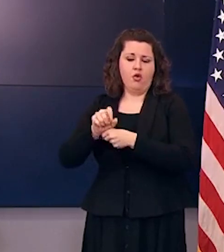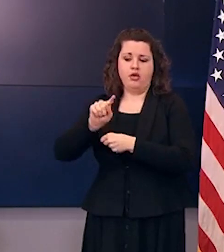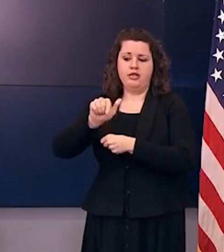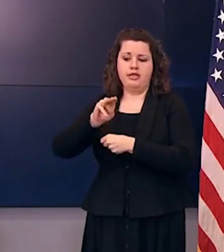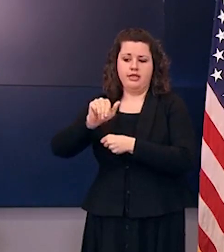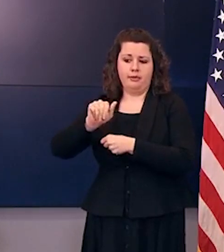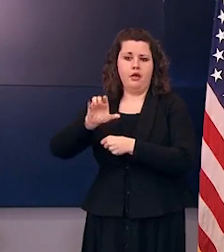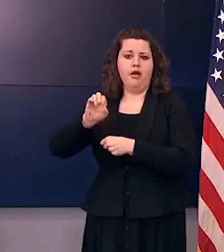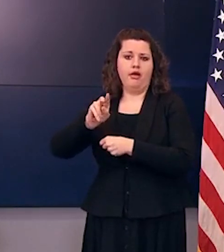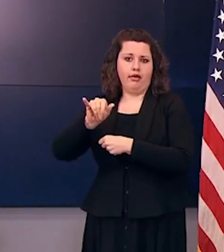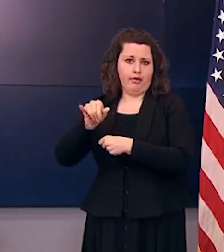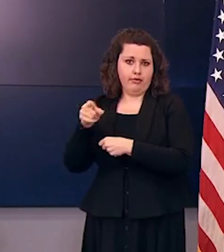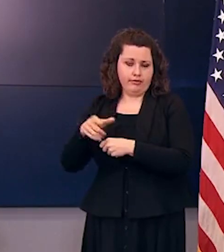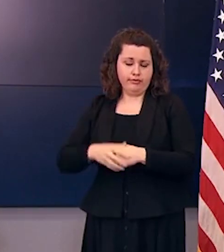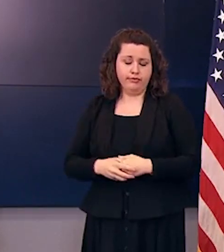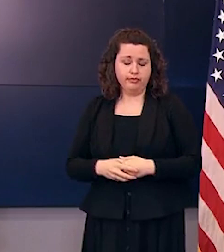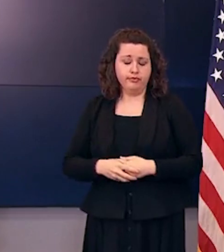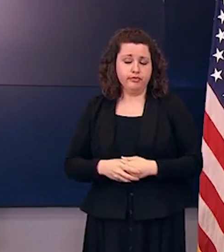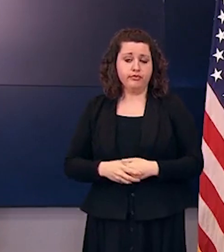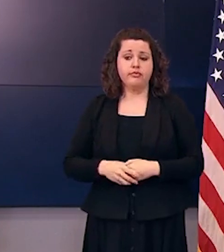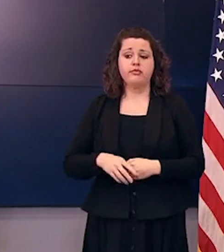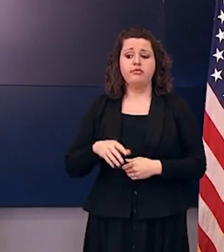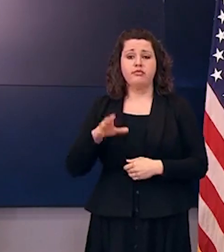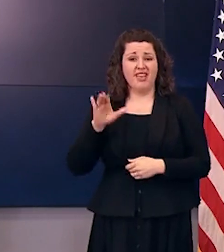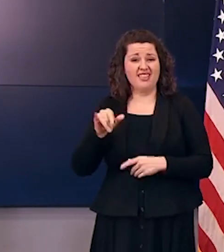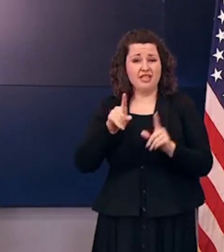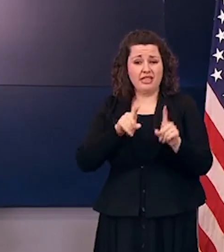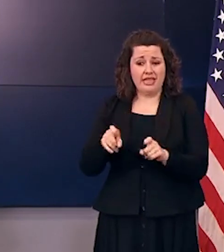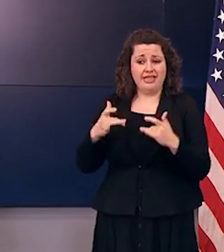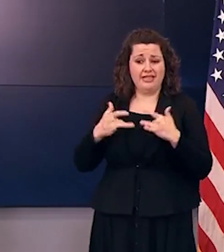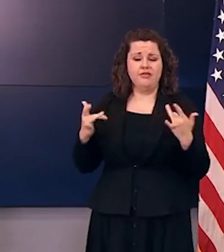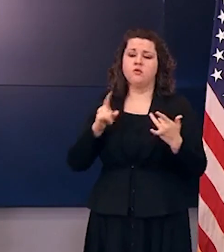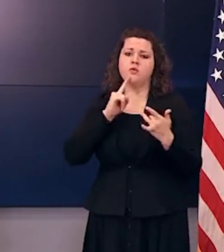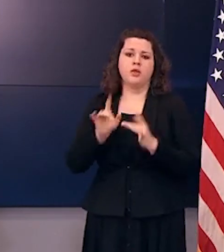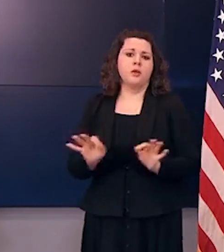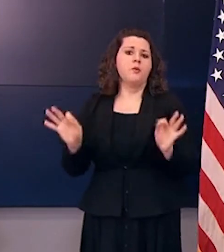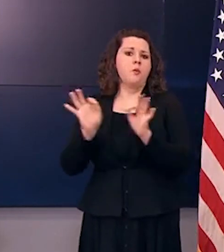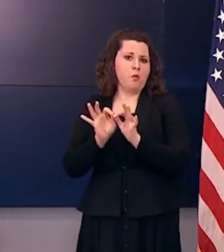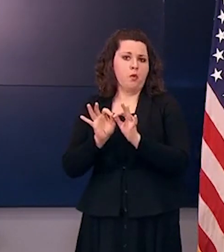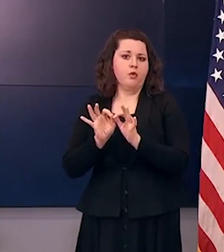care facilities. These types of testing events are an important